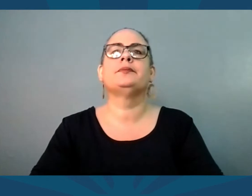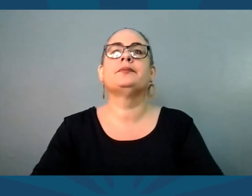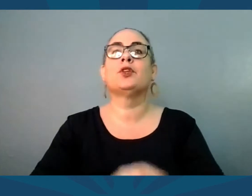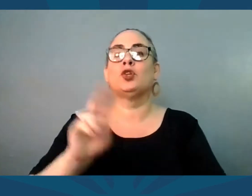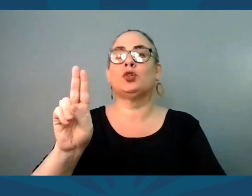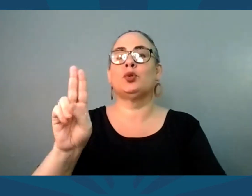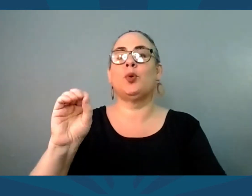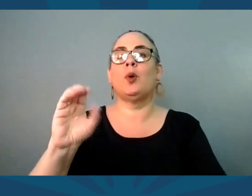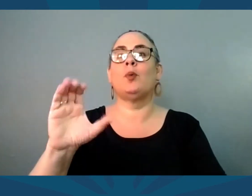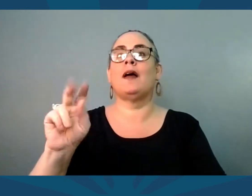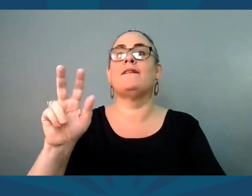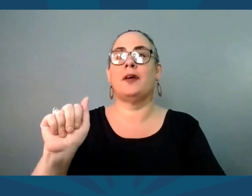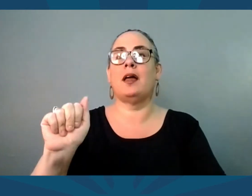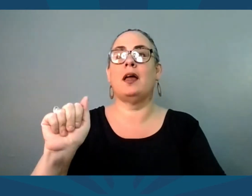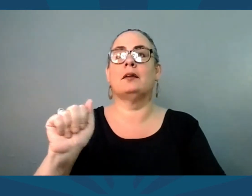UOCAVA.